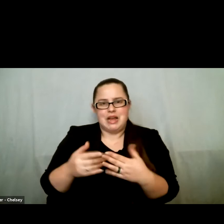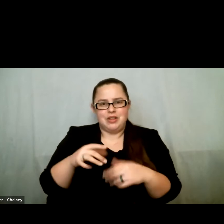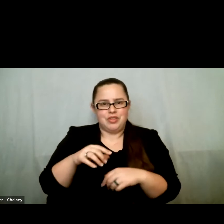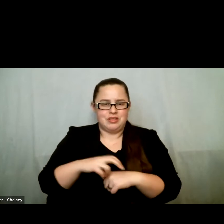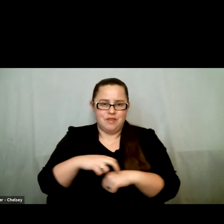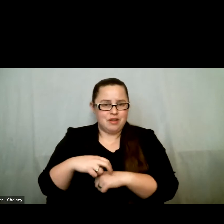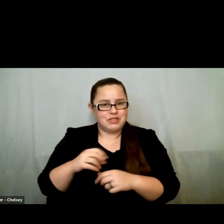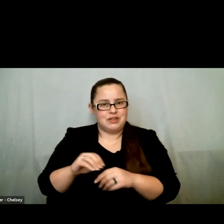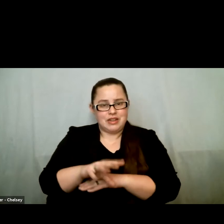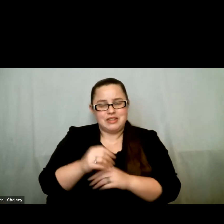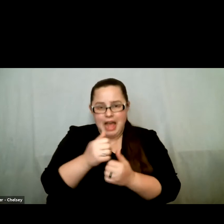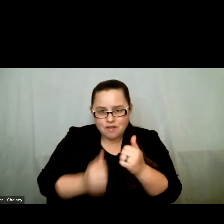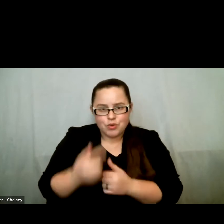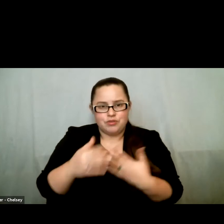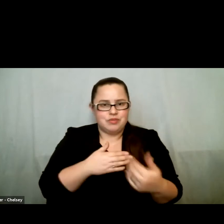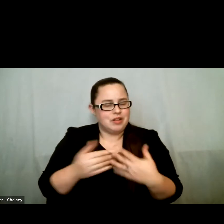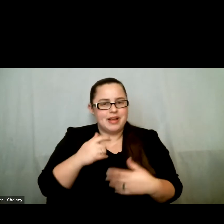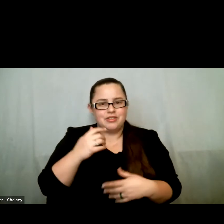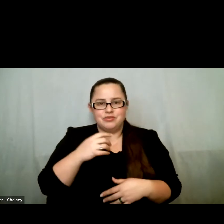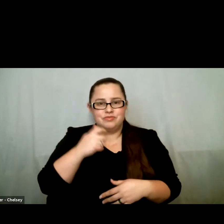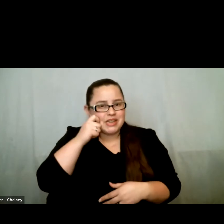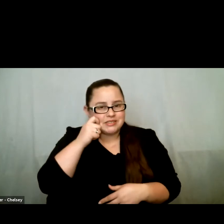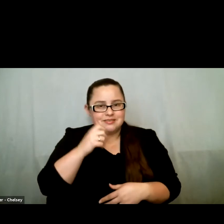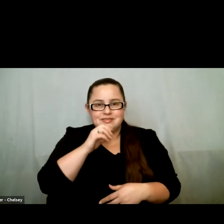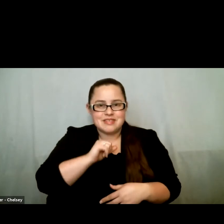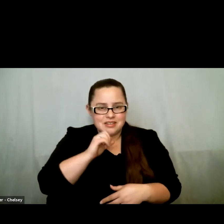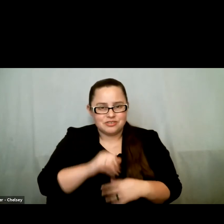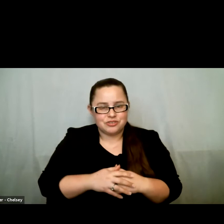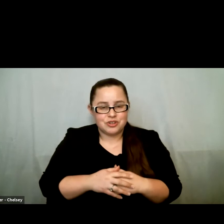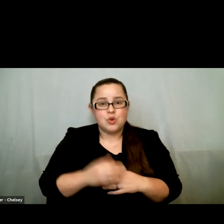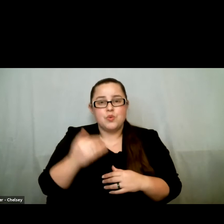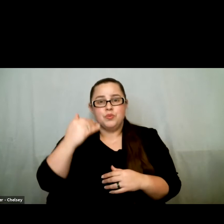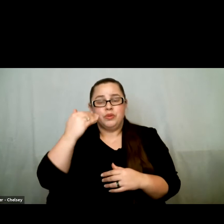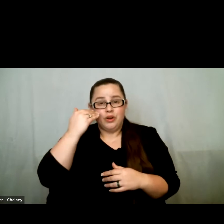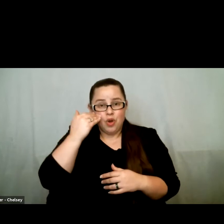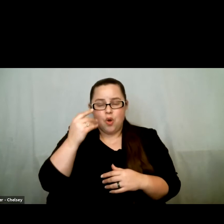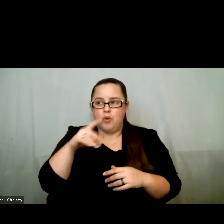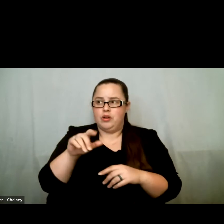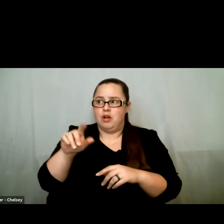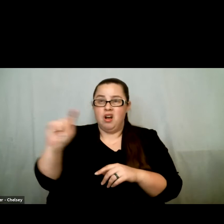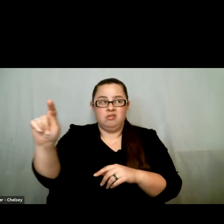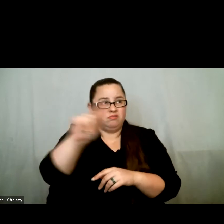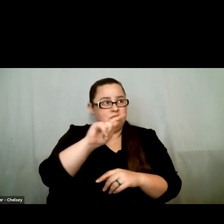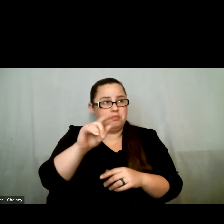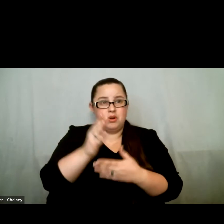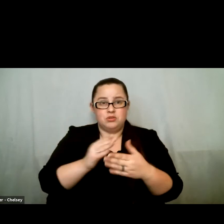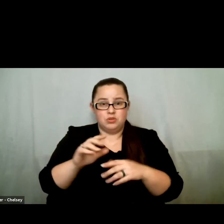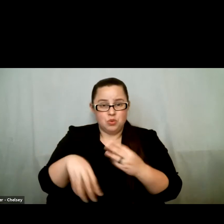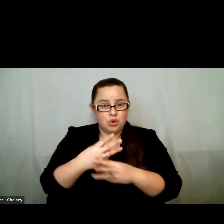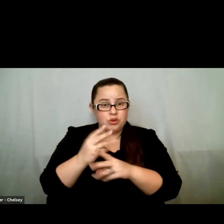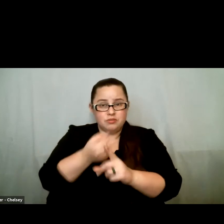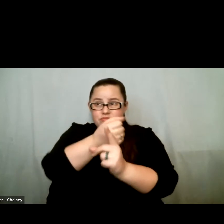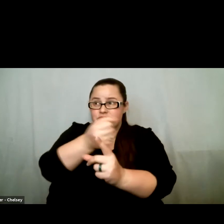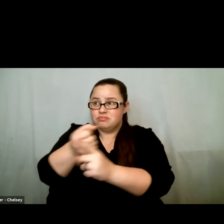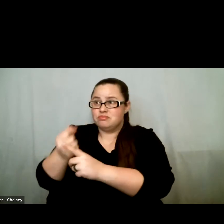event started in another part of the world, we knew it would eventually come to our community, maybe even to our own home. We